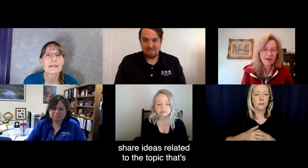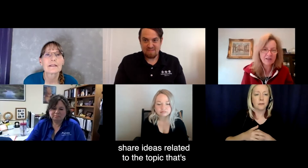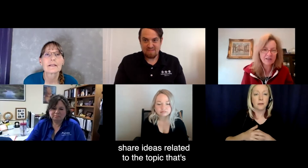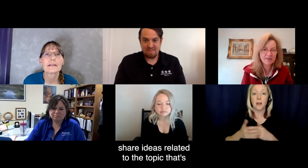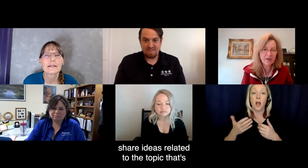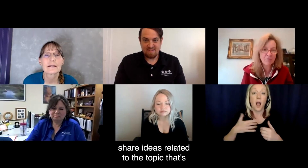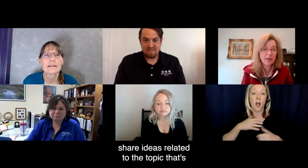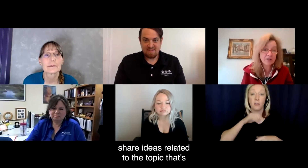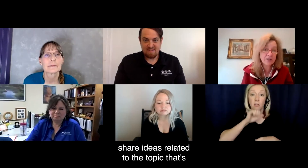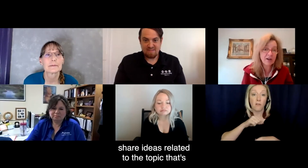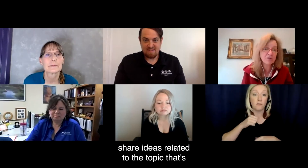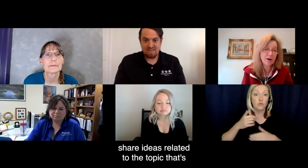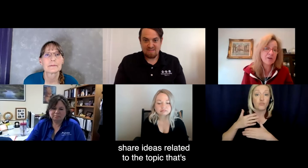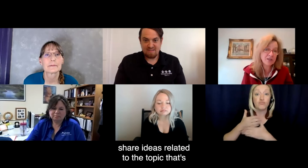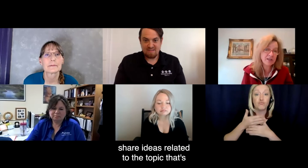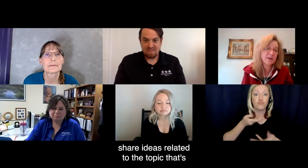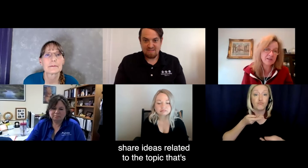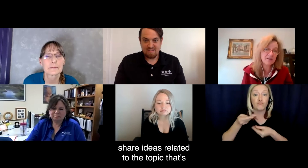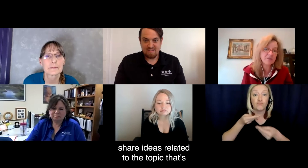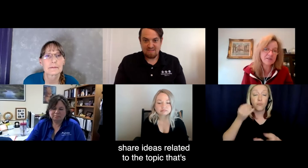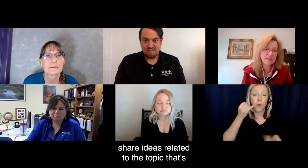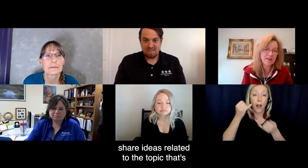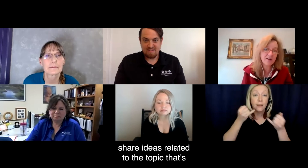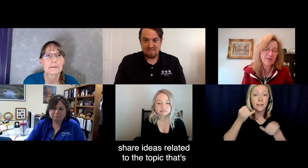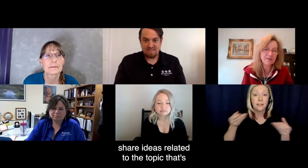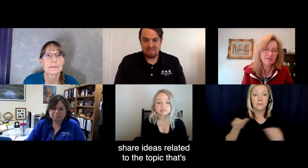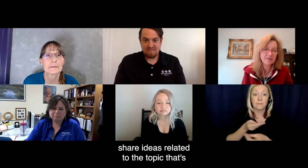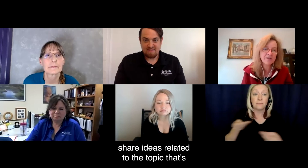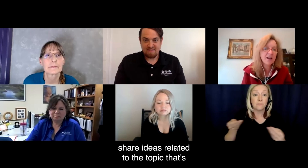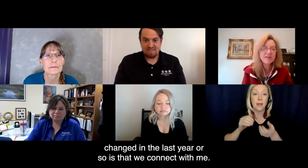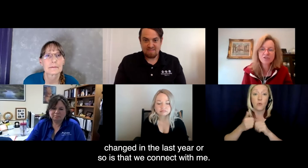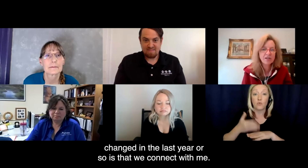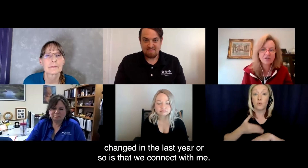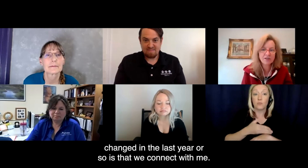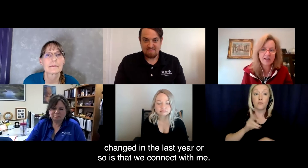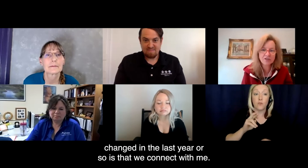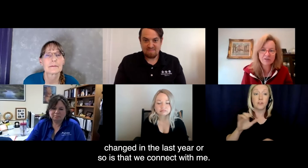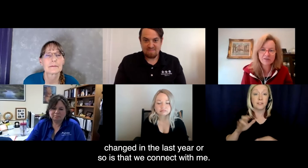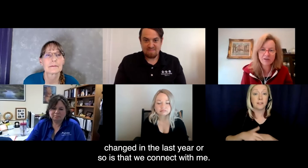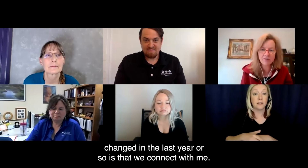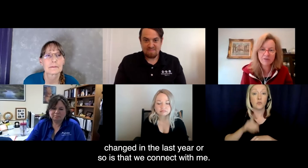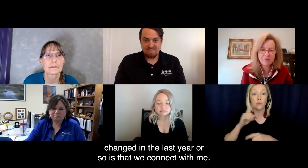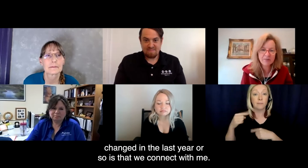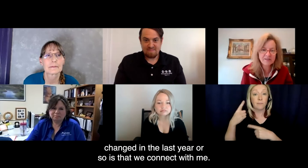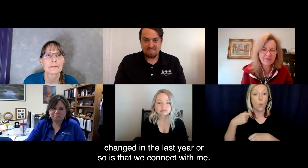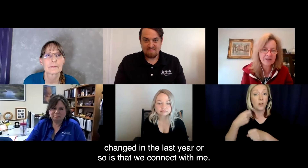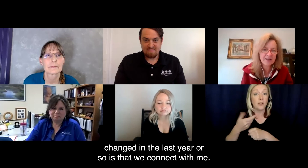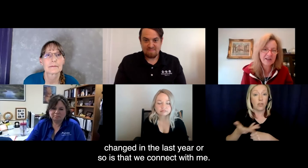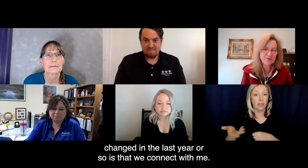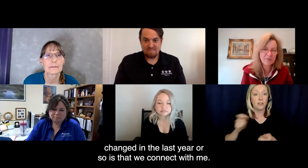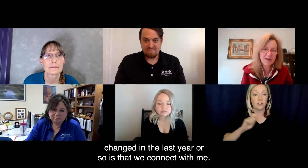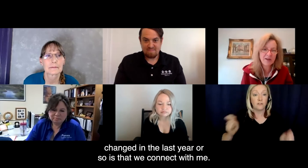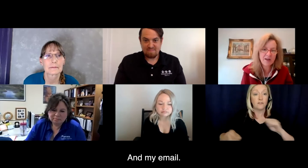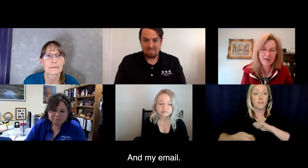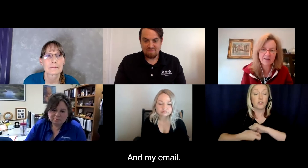share ideas related to the outreach aspect of RCC and how that's changed in the last year. So please definitely connect